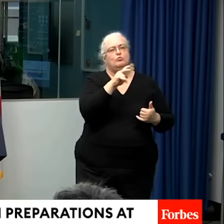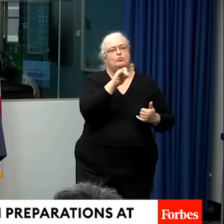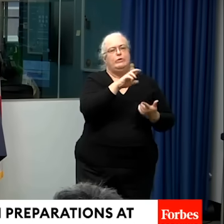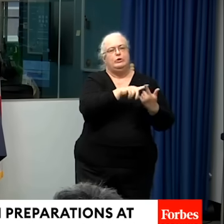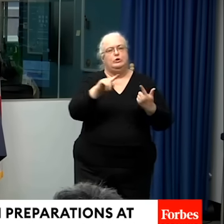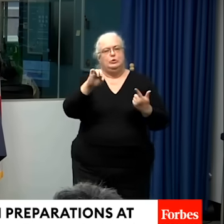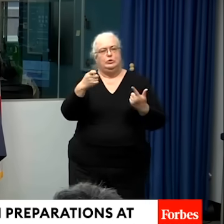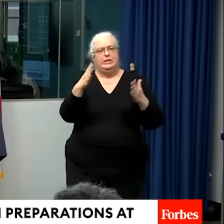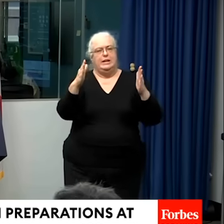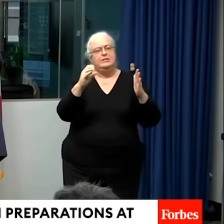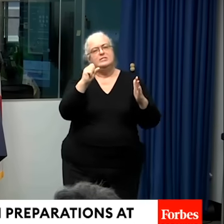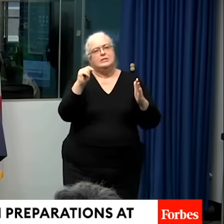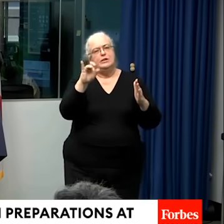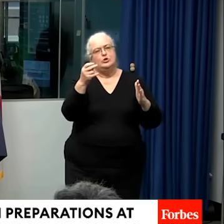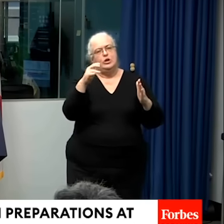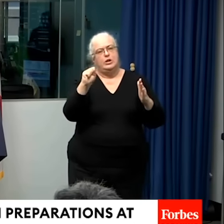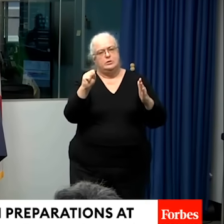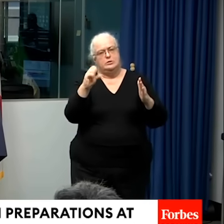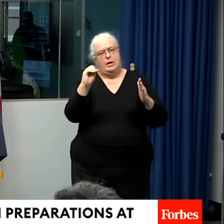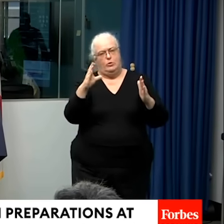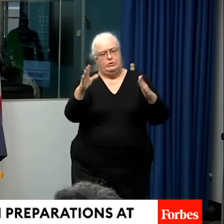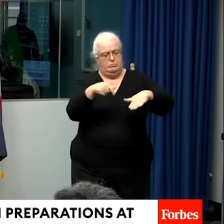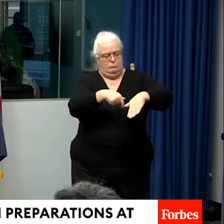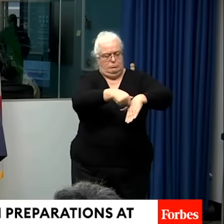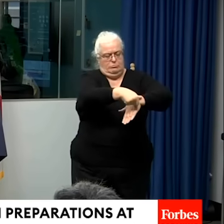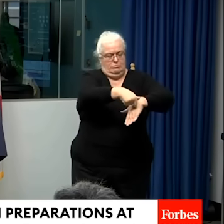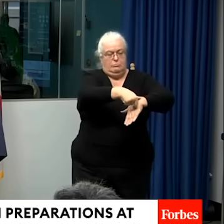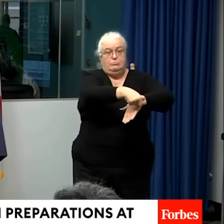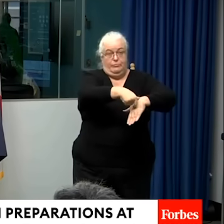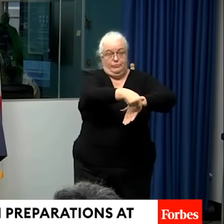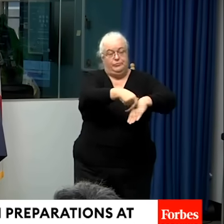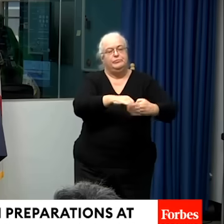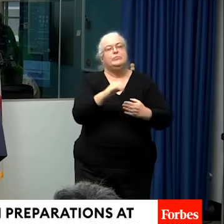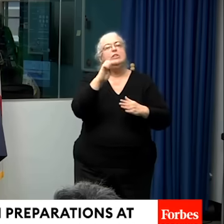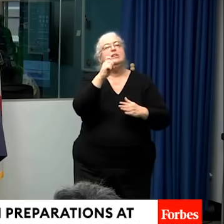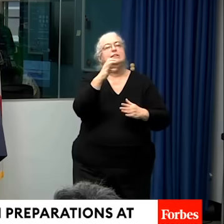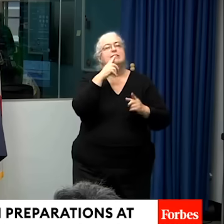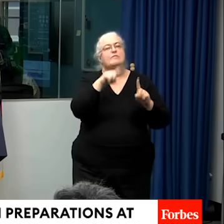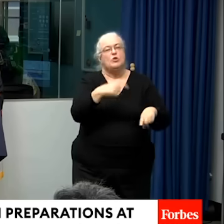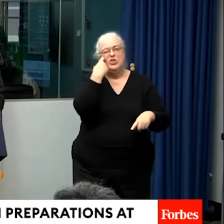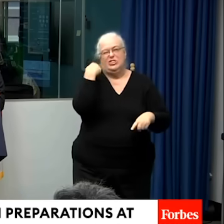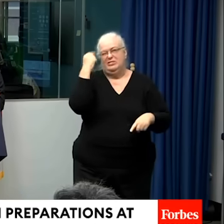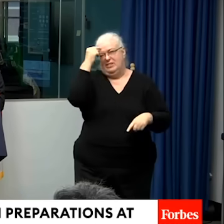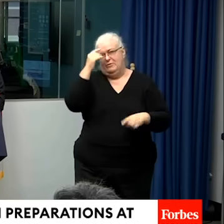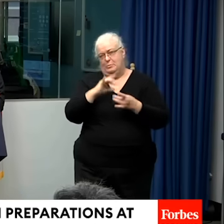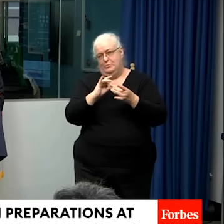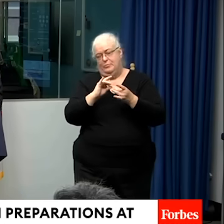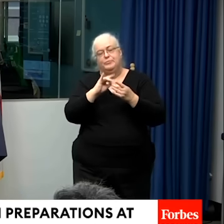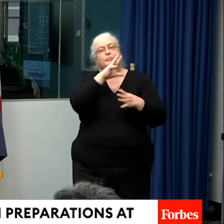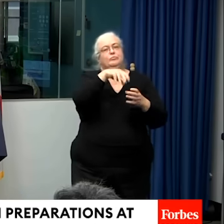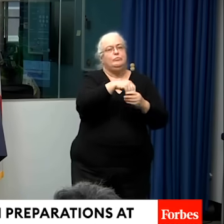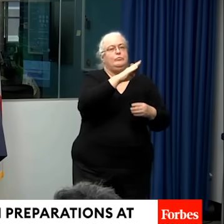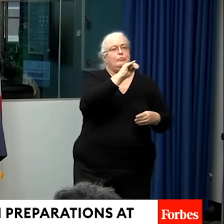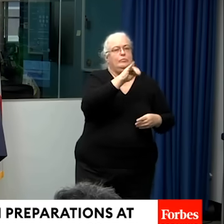Jacksonville and St. Johns counties. The executive order the governor just spoke about includes the counties of